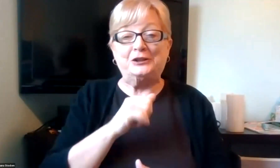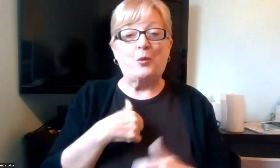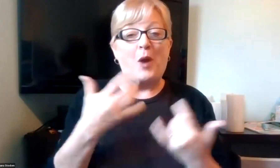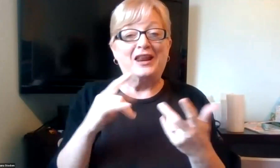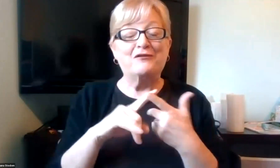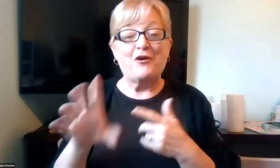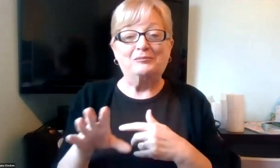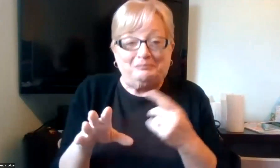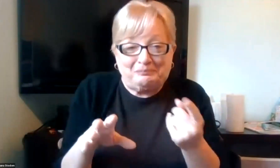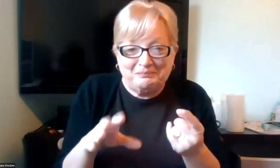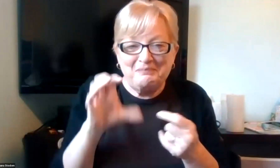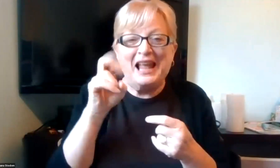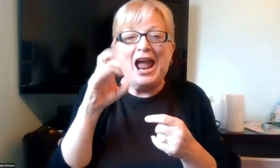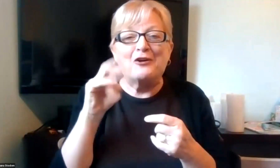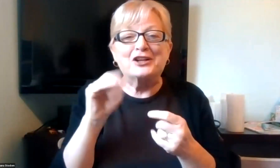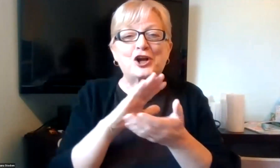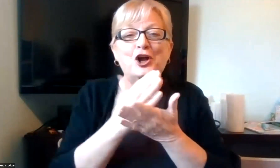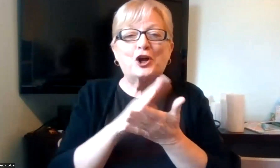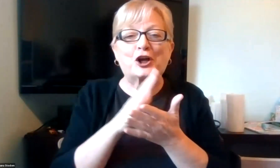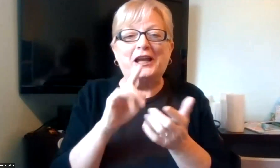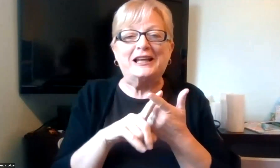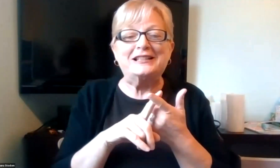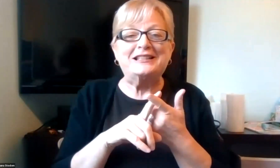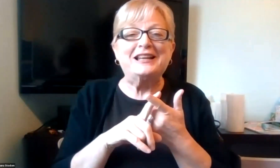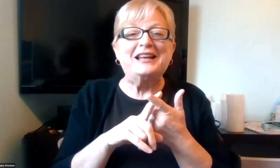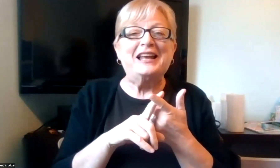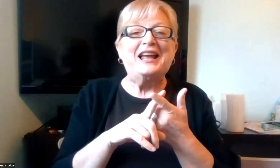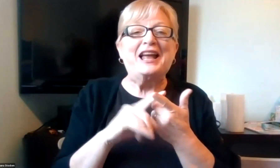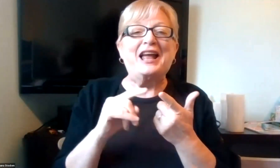cookies to be done hindered the first experience.